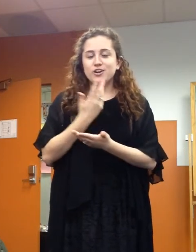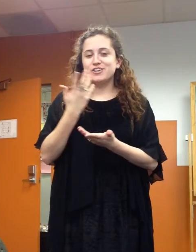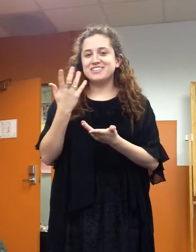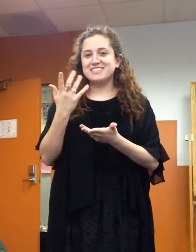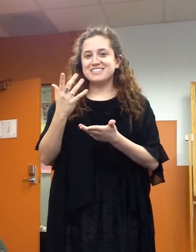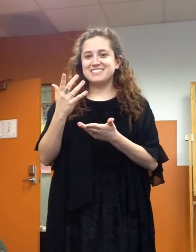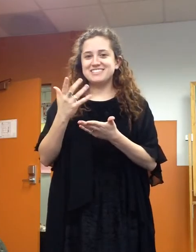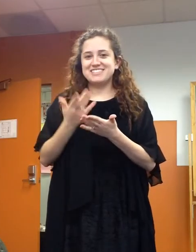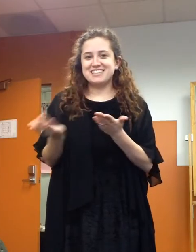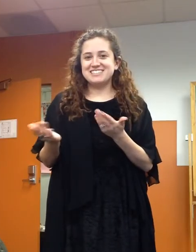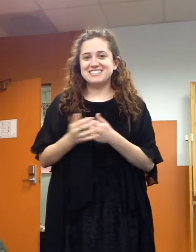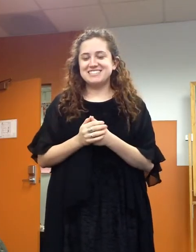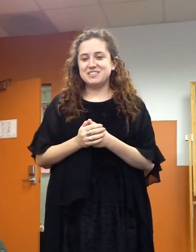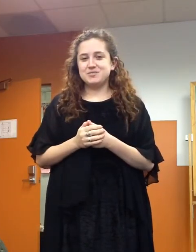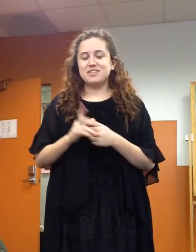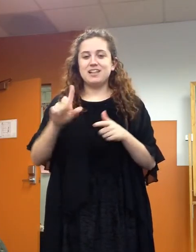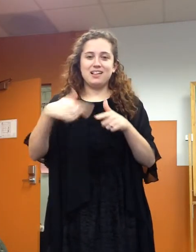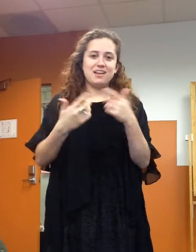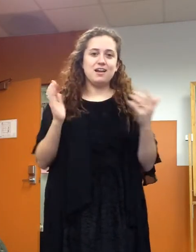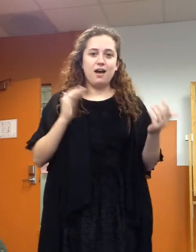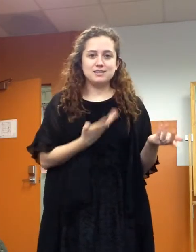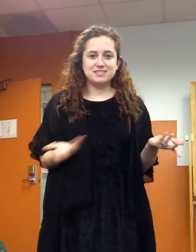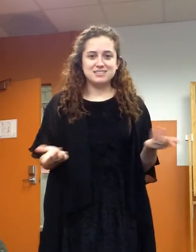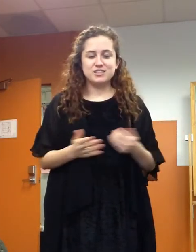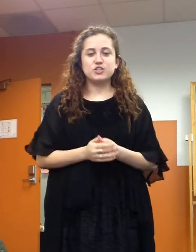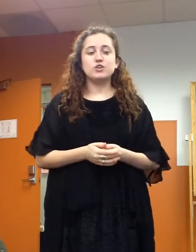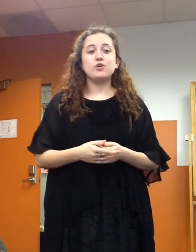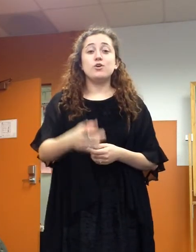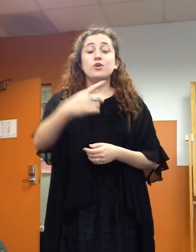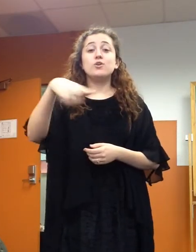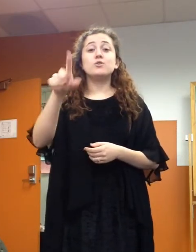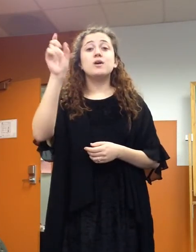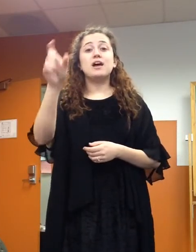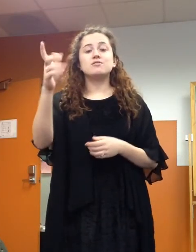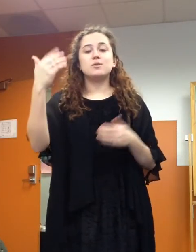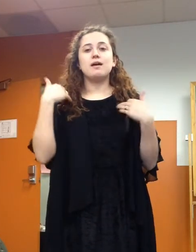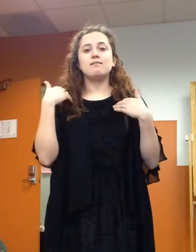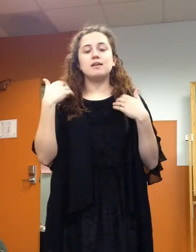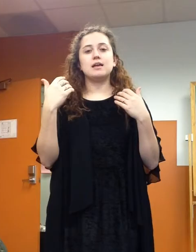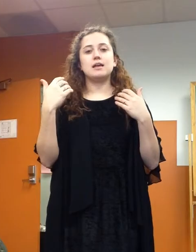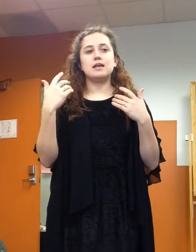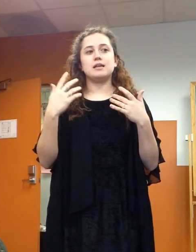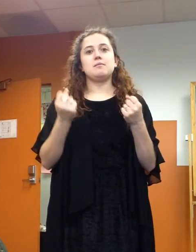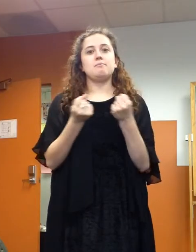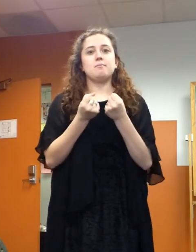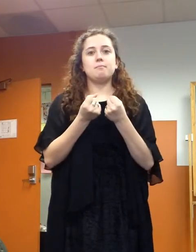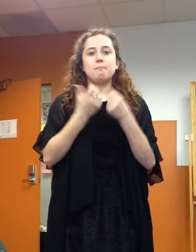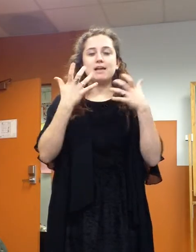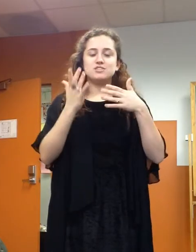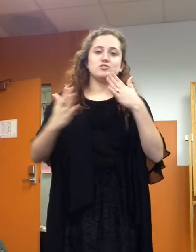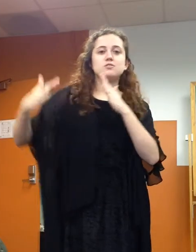a master narrative of how Europe got to be